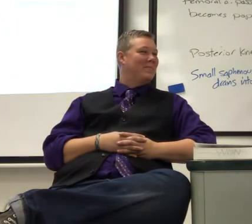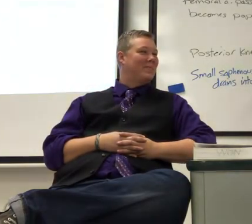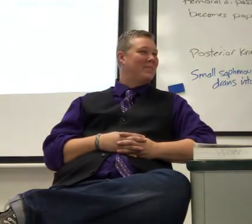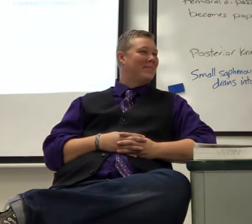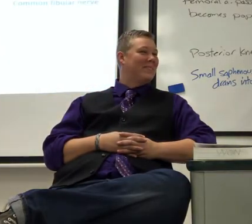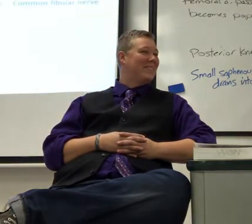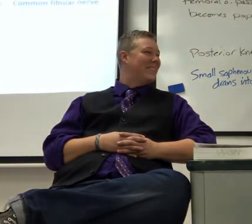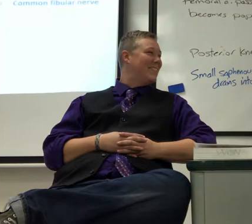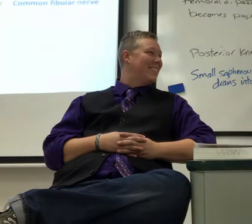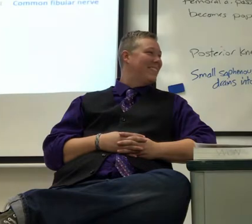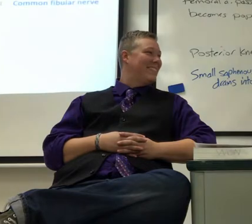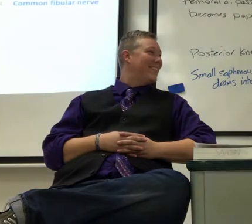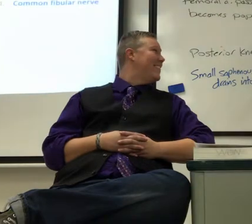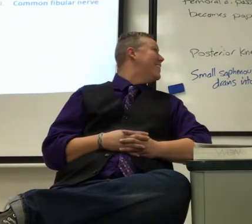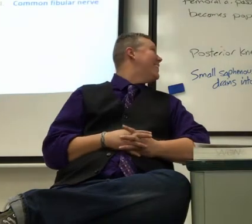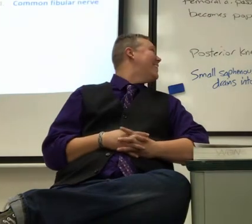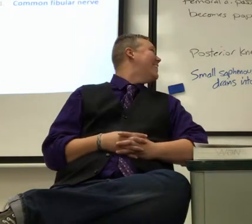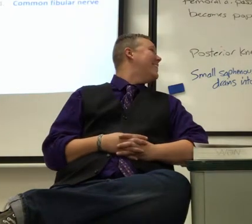popliteal.